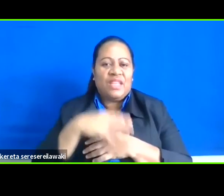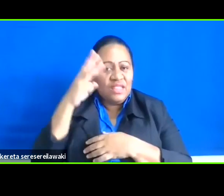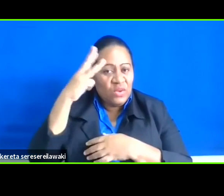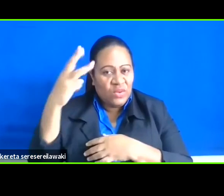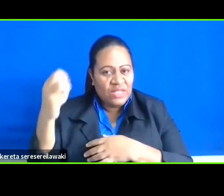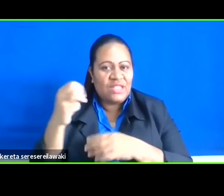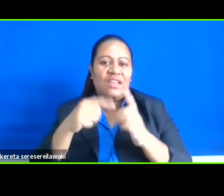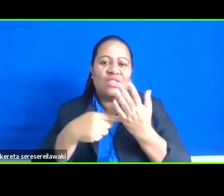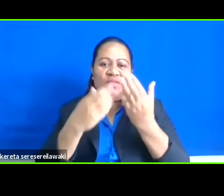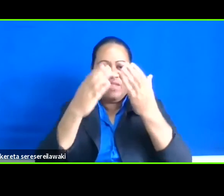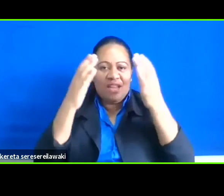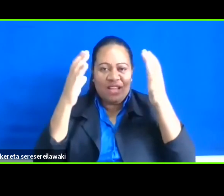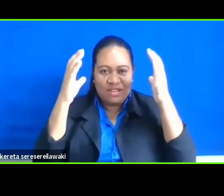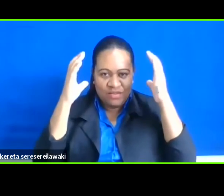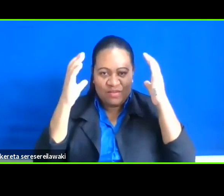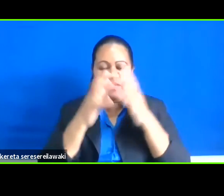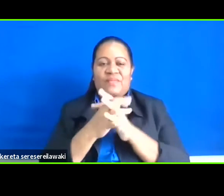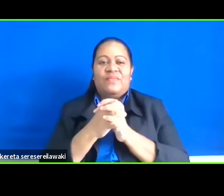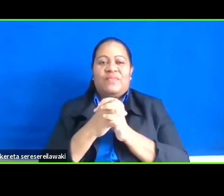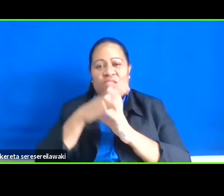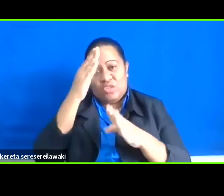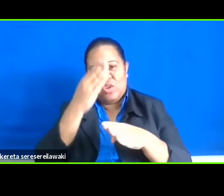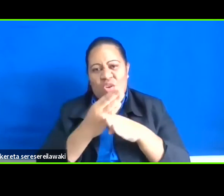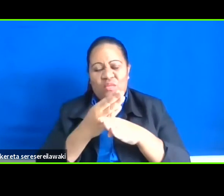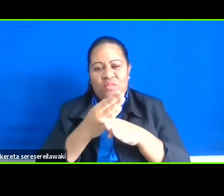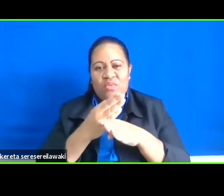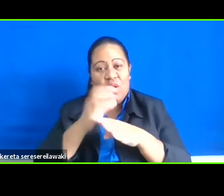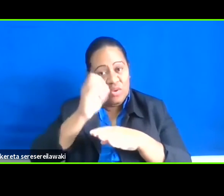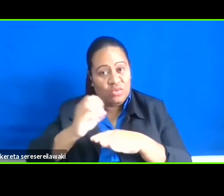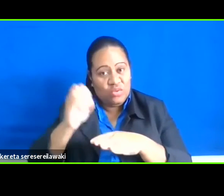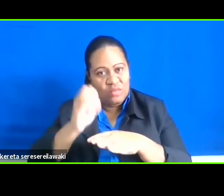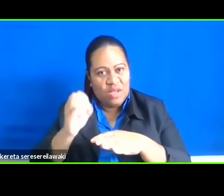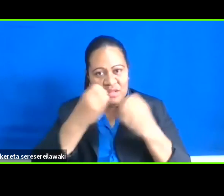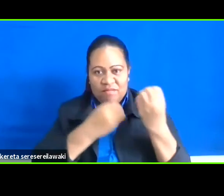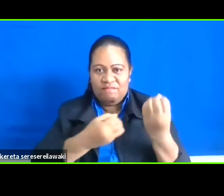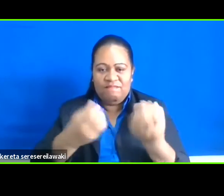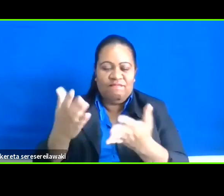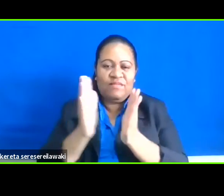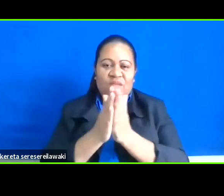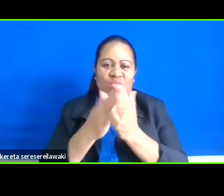ones so um hopefully by october we'll have these big books launched